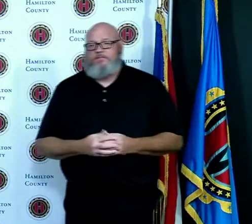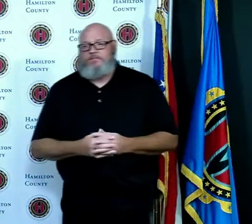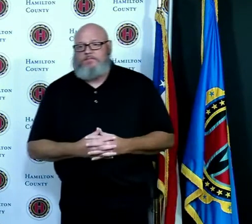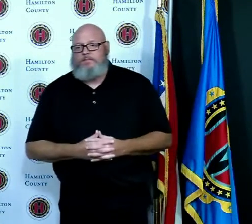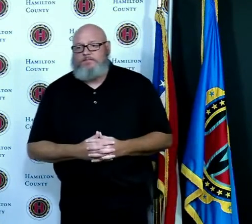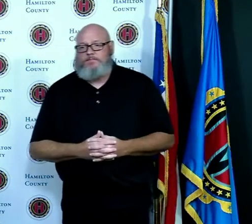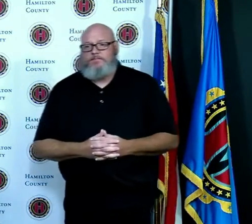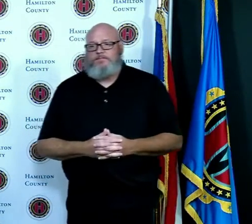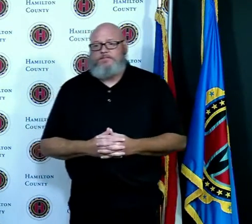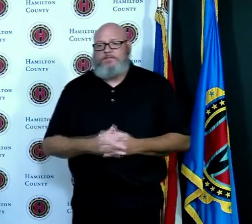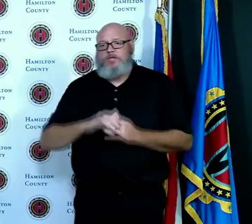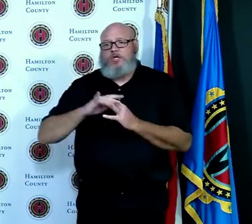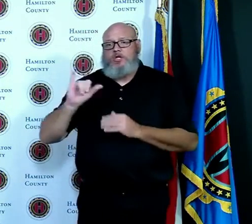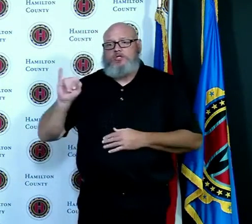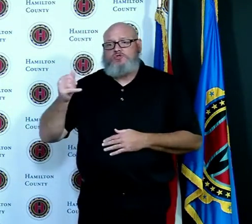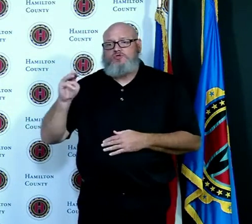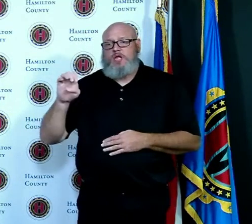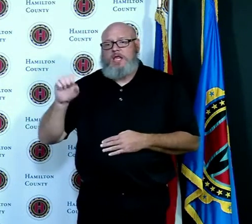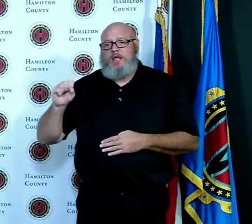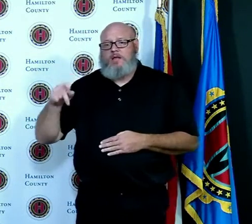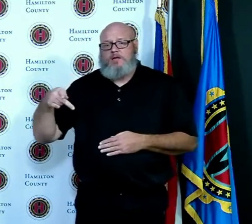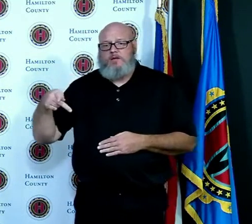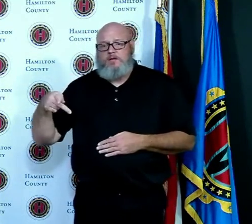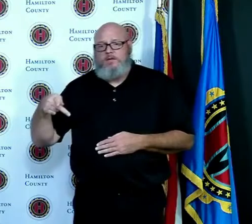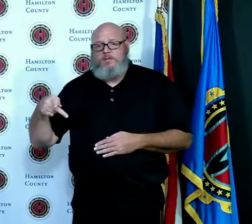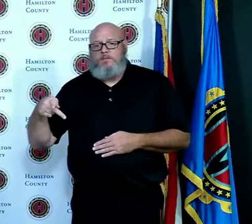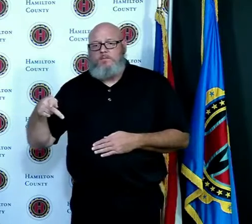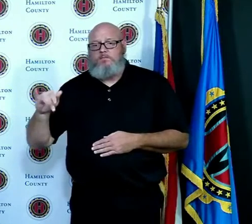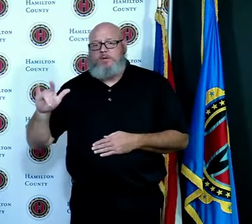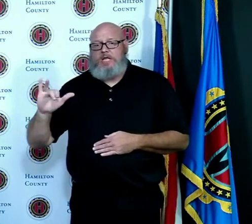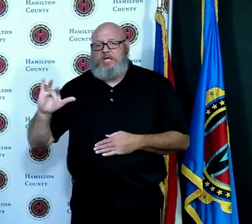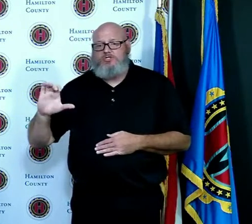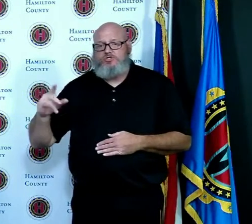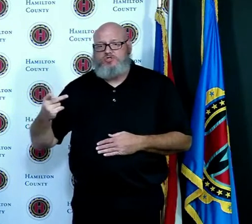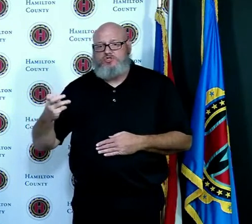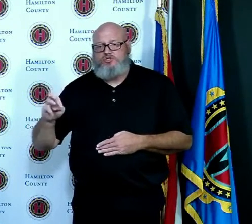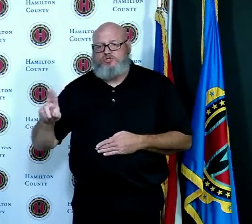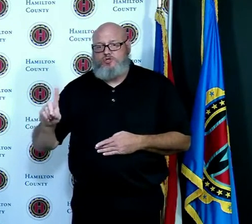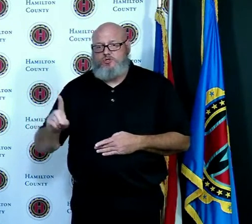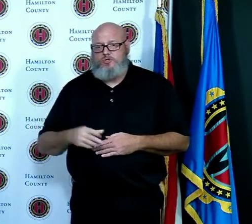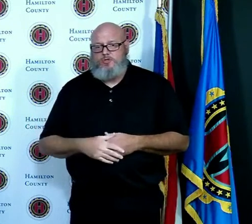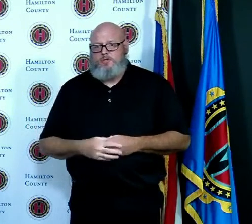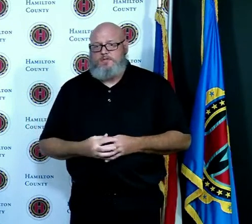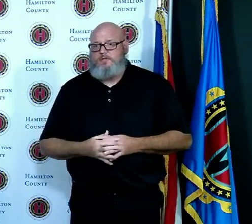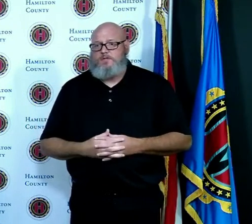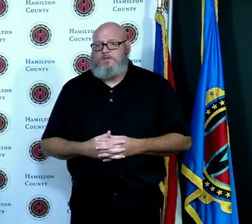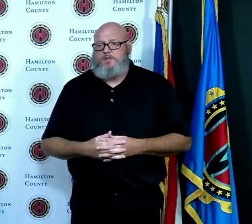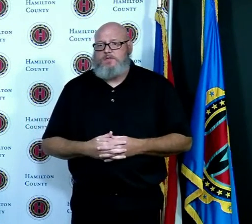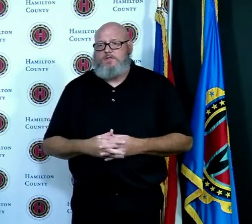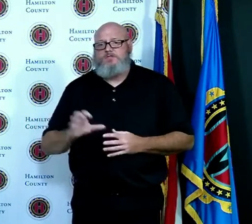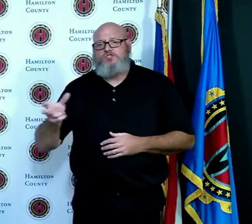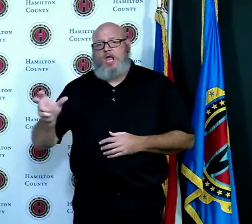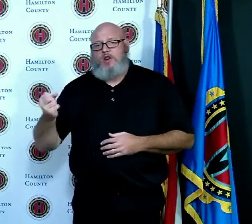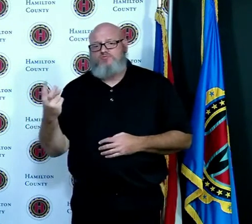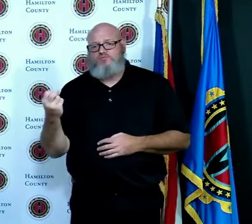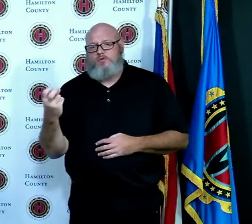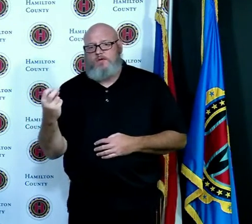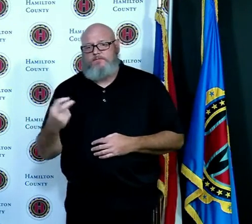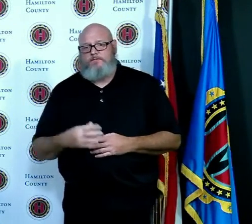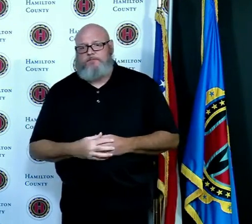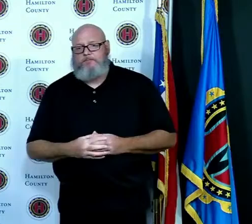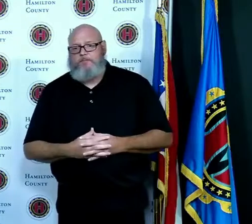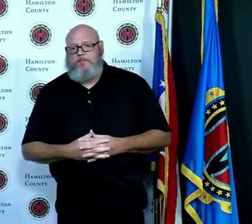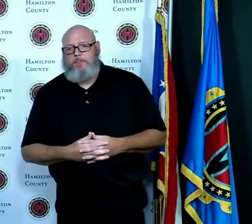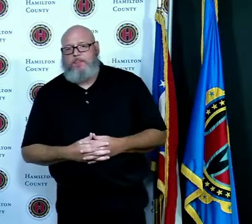Good morning. Good morning. Want to talk about the results from last night. I don't know how much of a political hat you